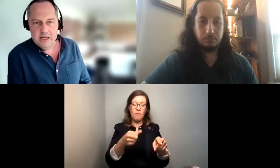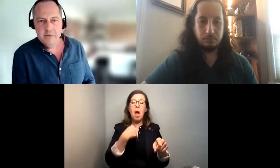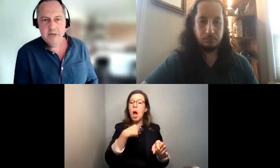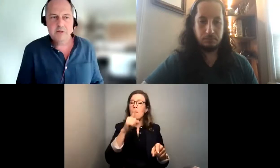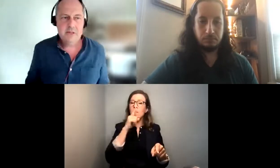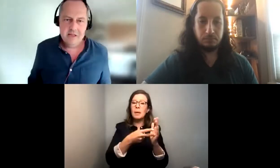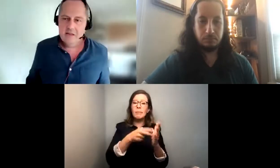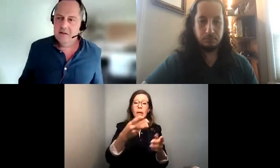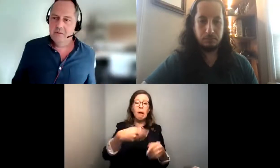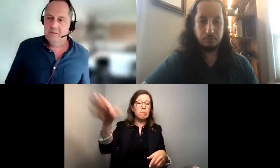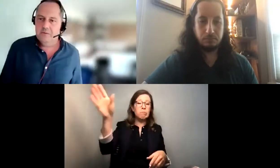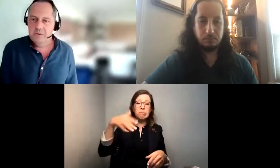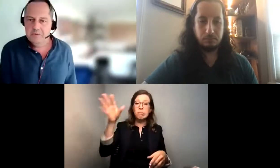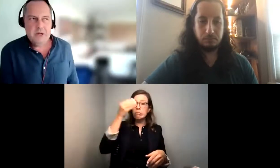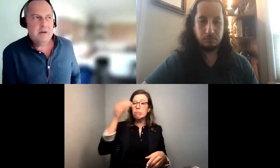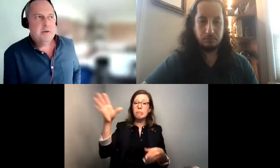free,